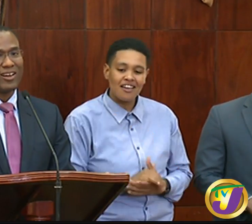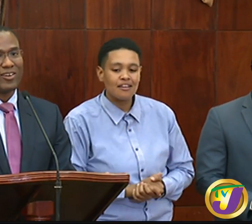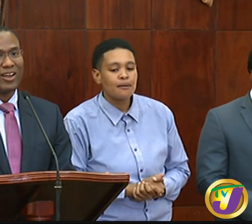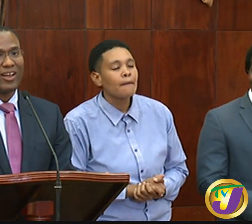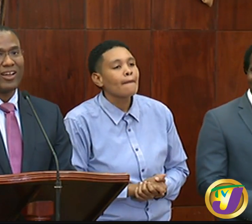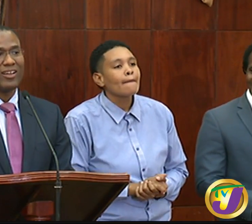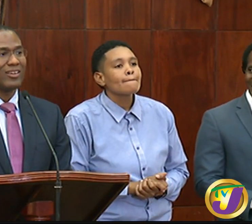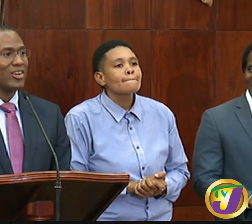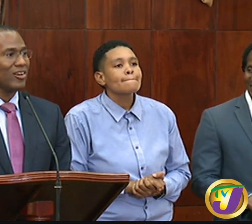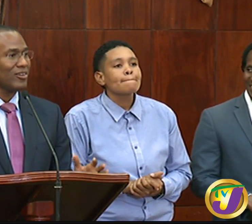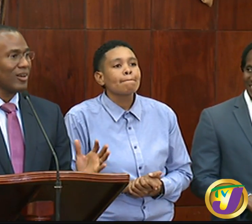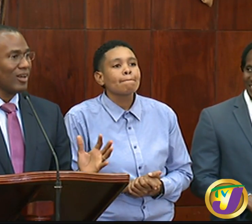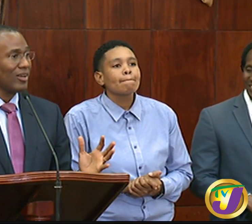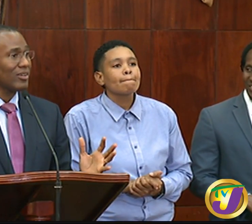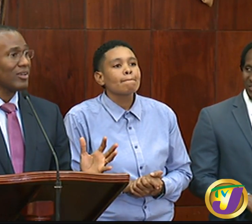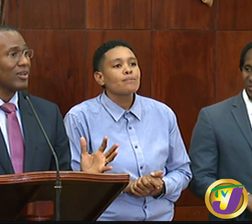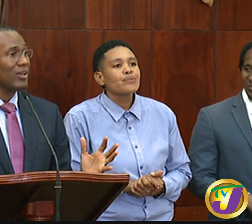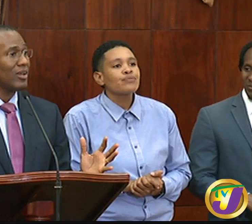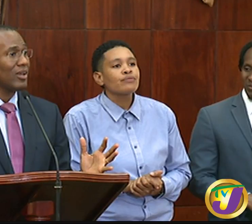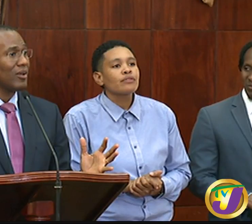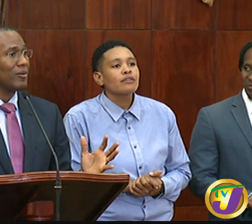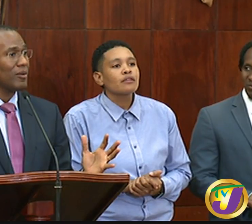we are,